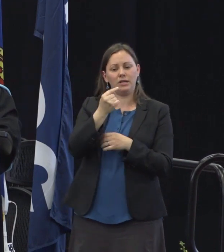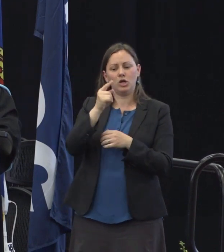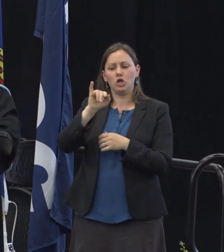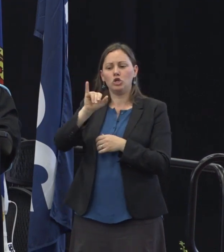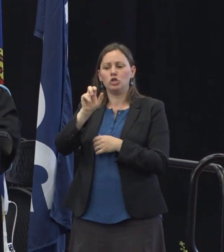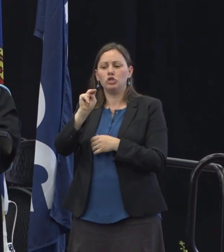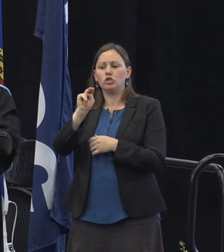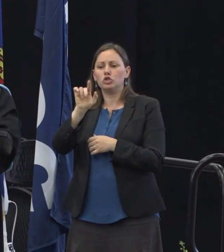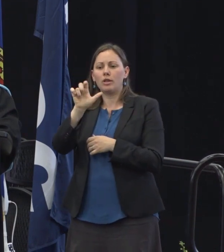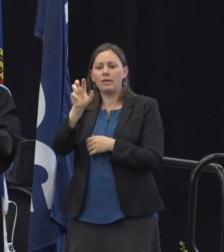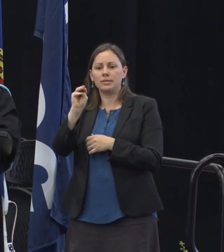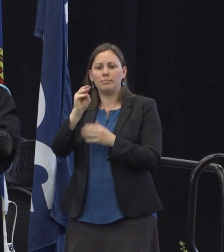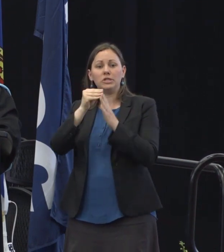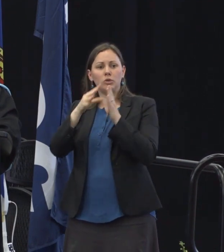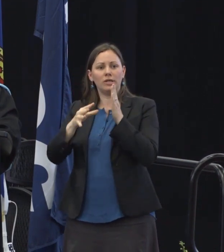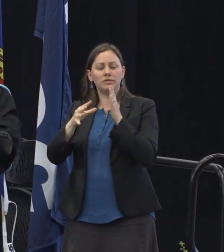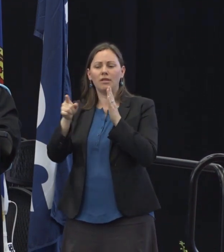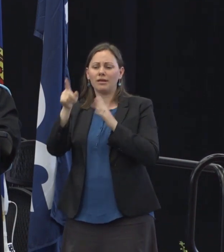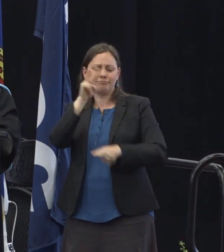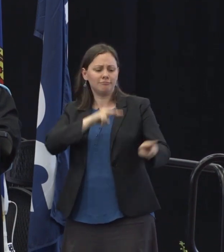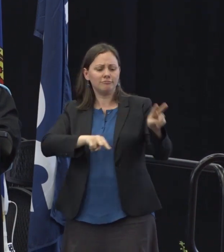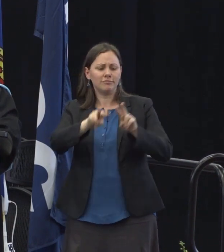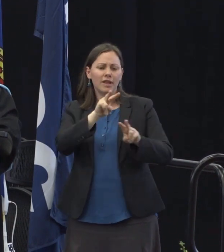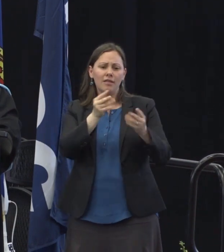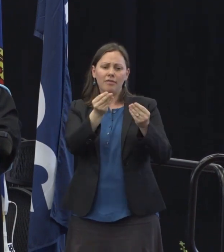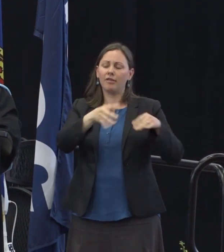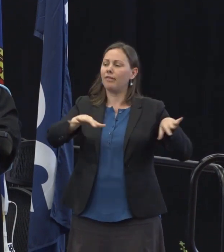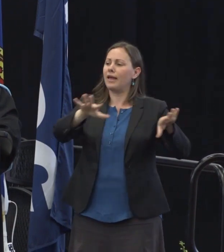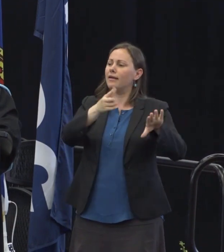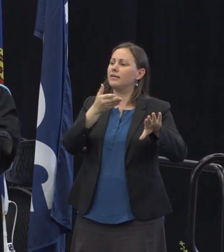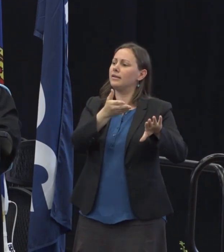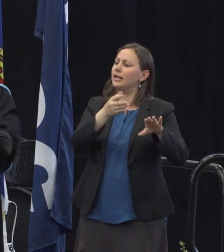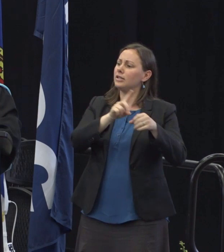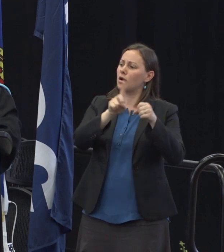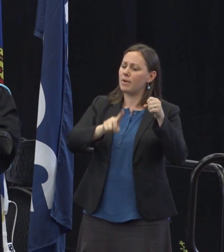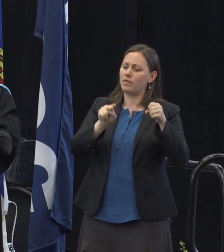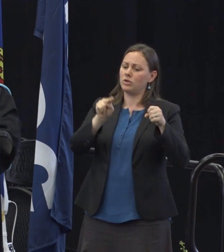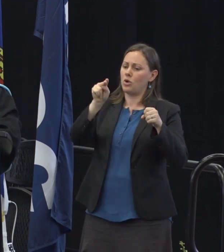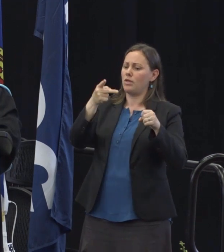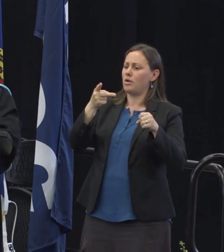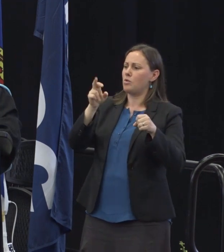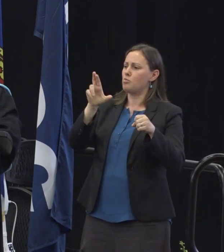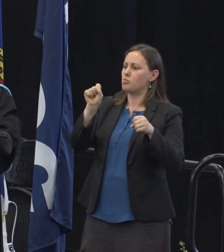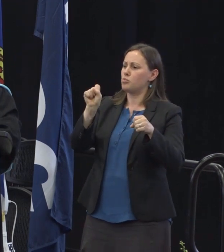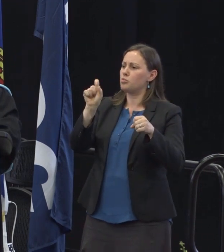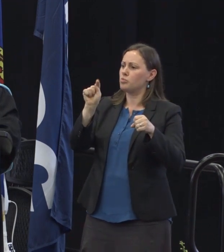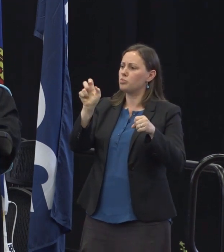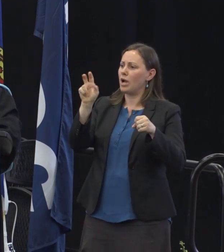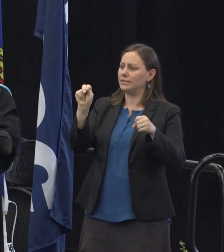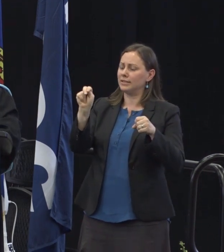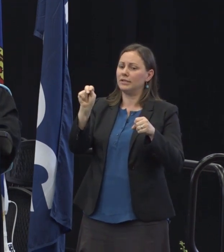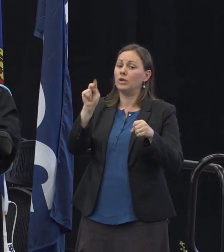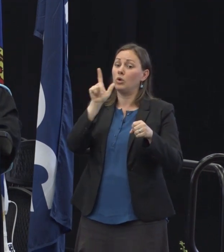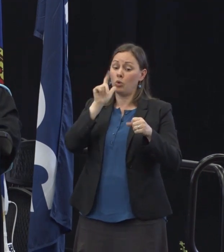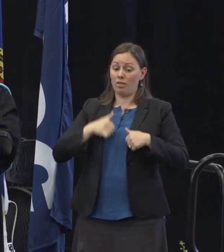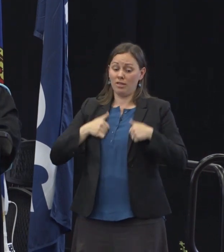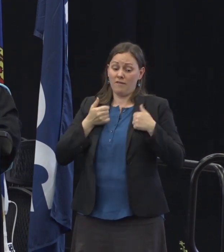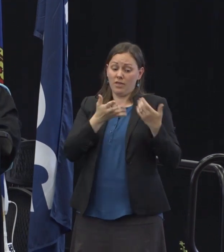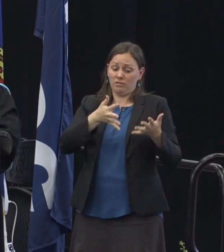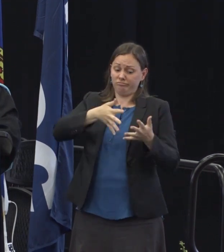Black community of North Preston and the stunning fact that many of these people who do not have legal title to their